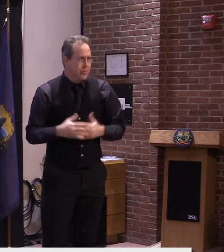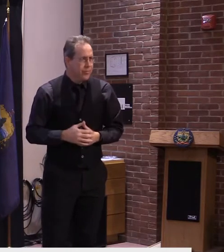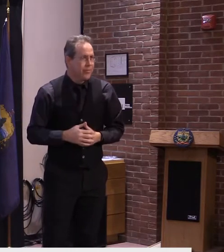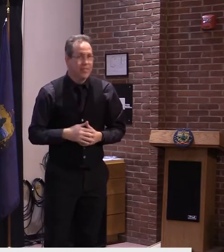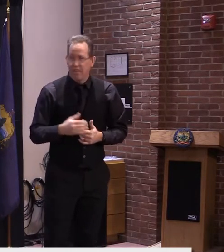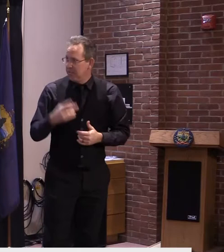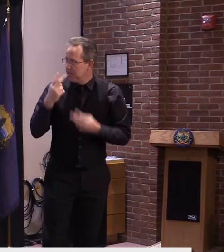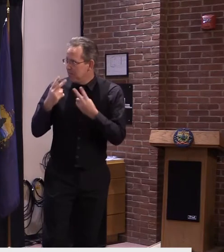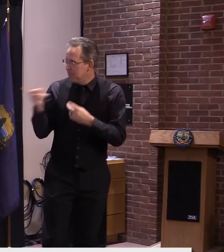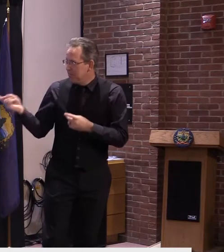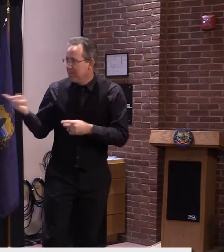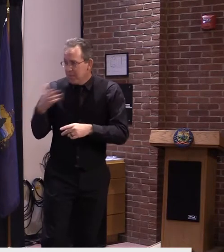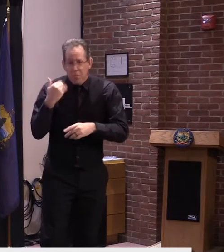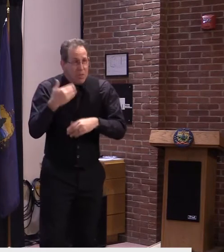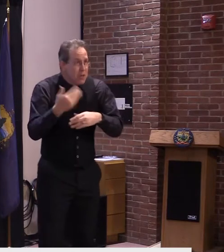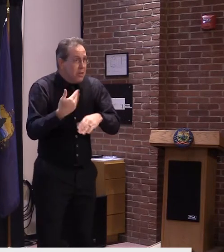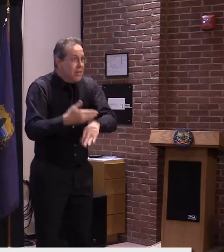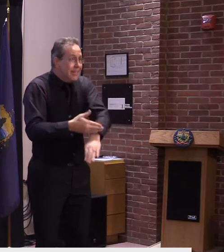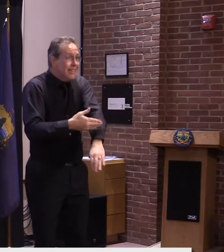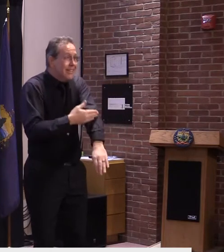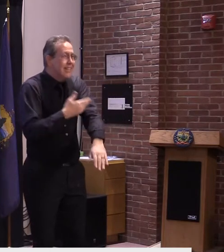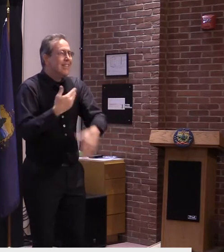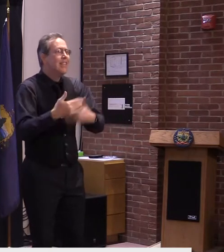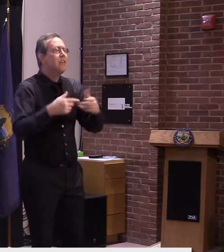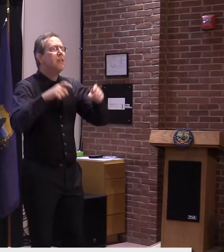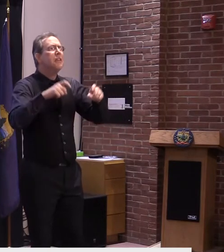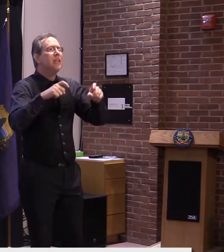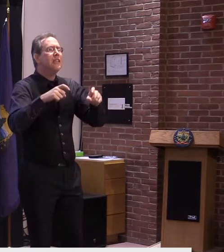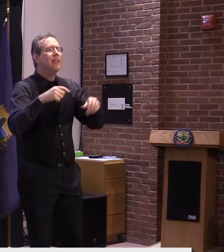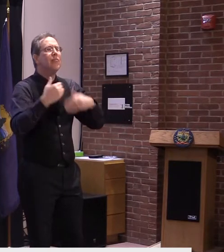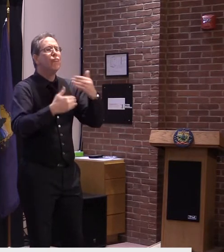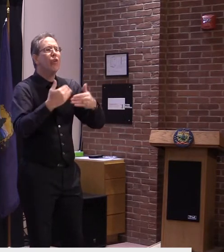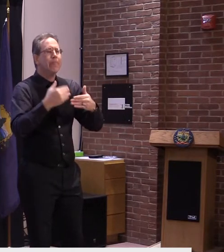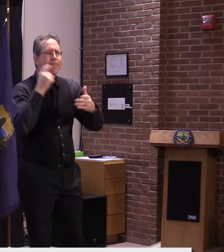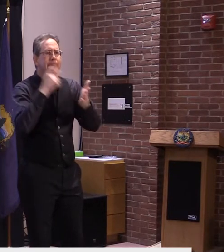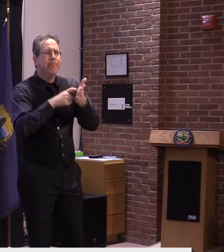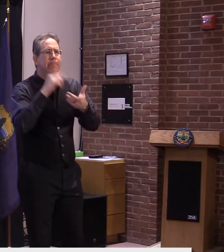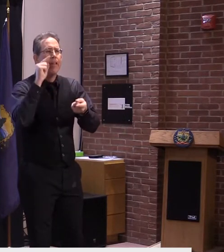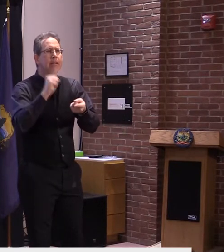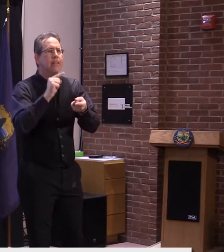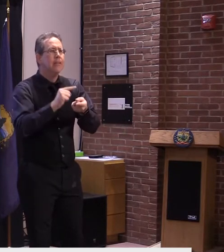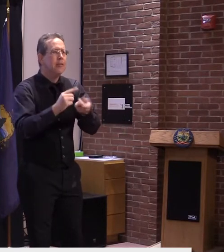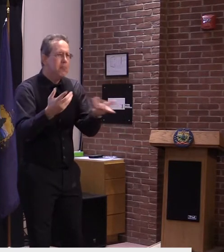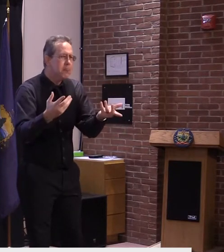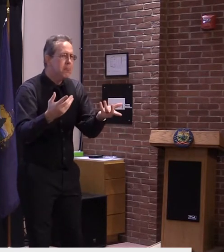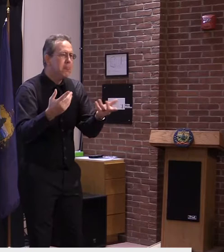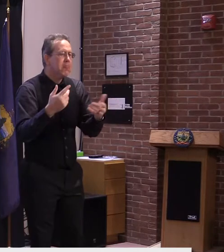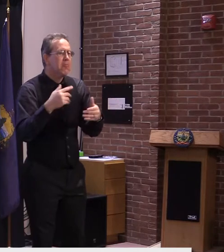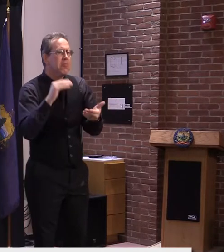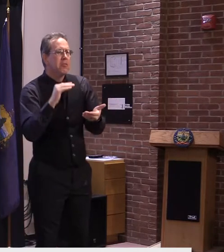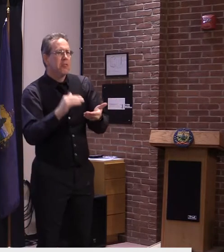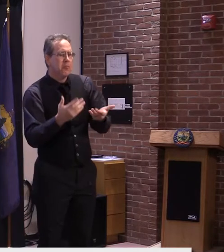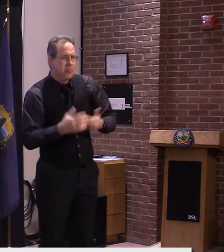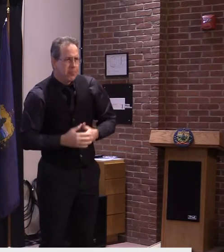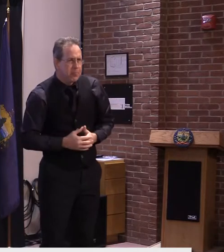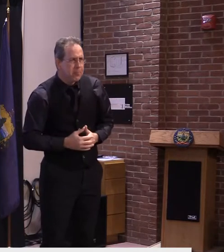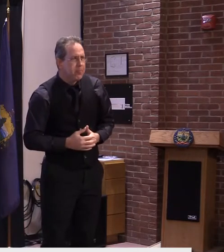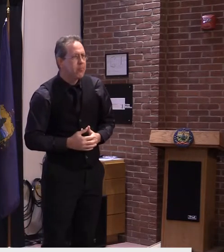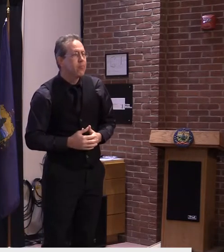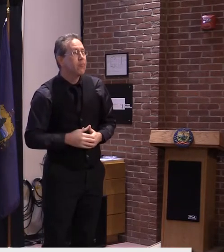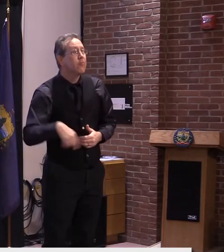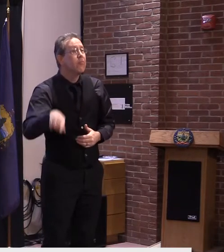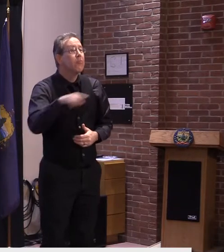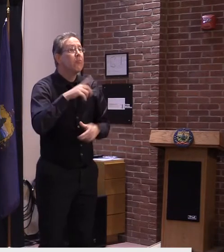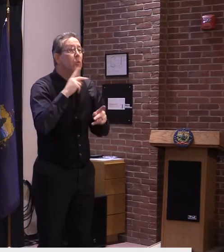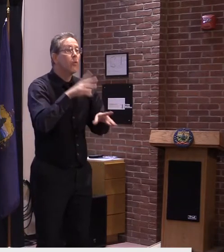Testing has been down 30% this week, 54% since the peak. So case decreases are